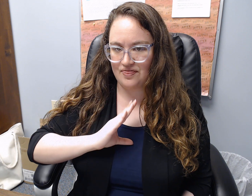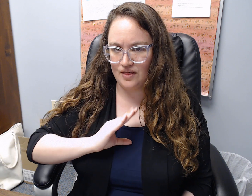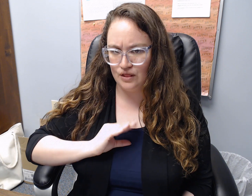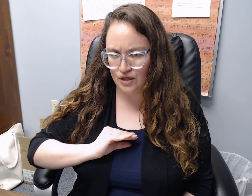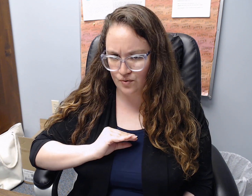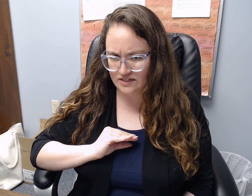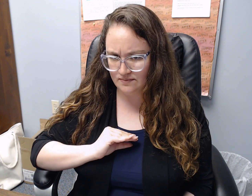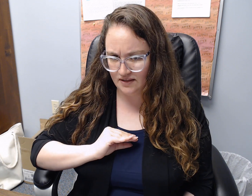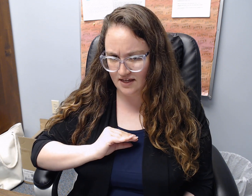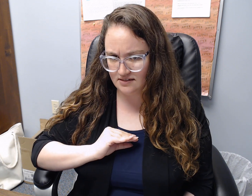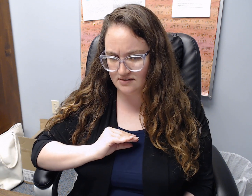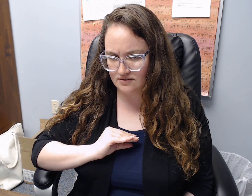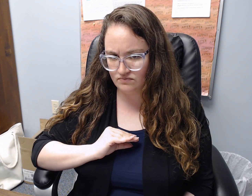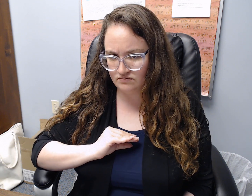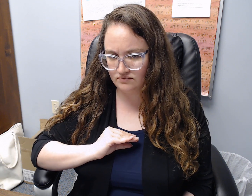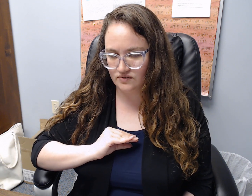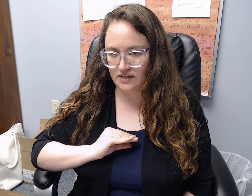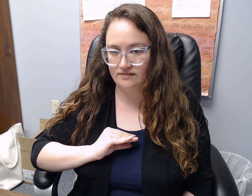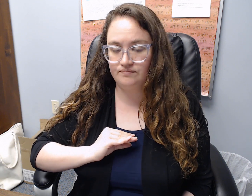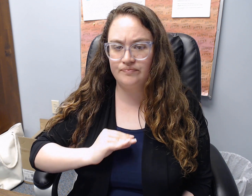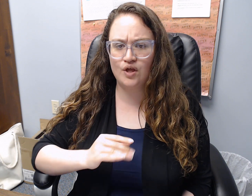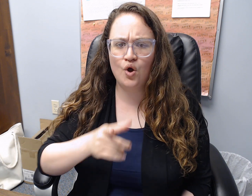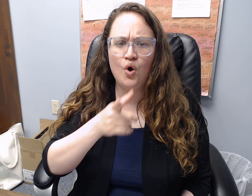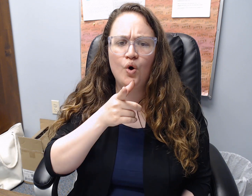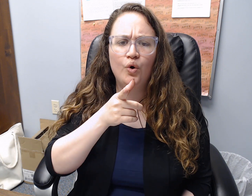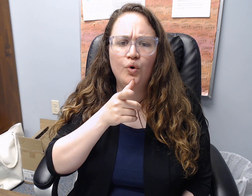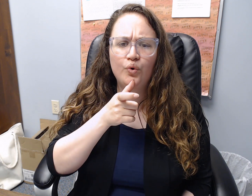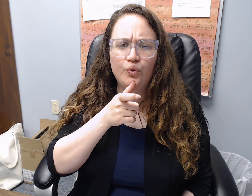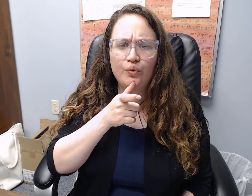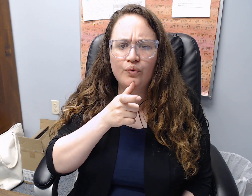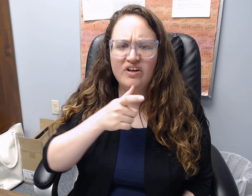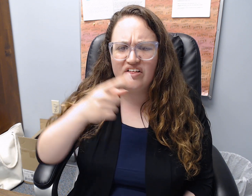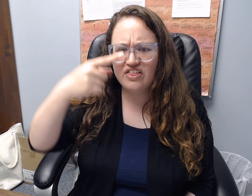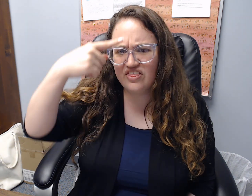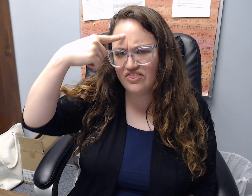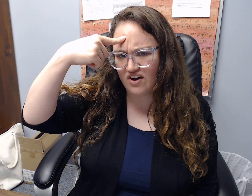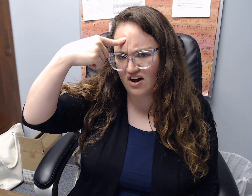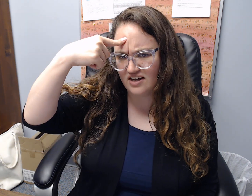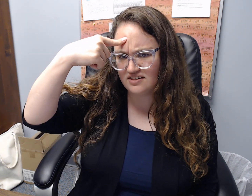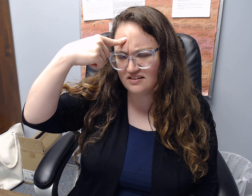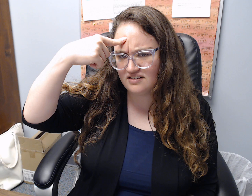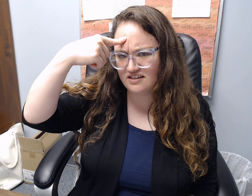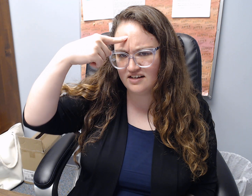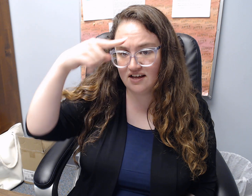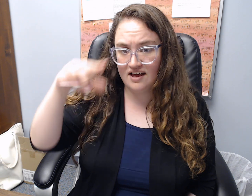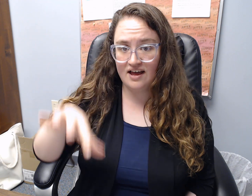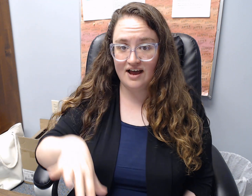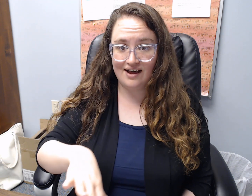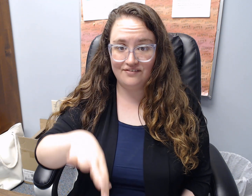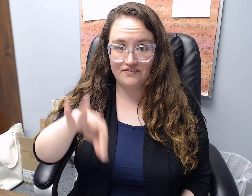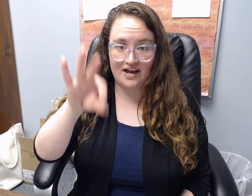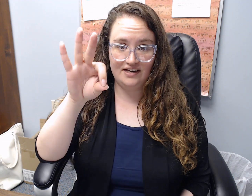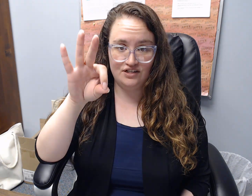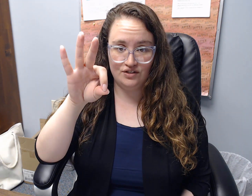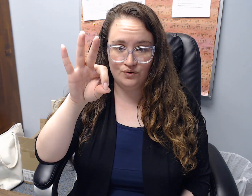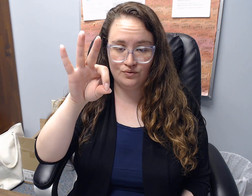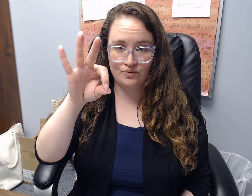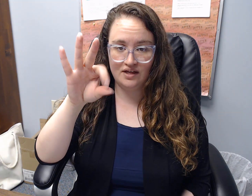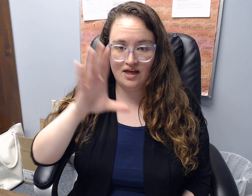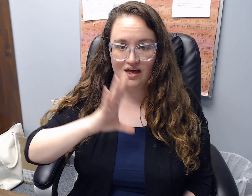the lowest place? Okay? Who thought I'd find you